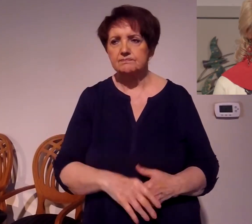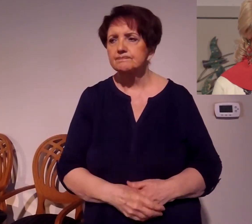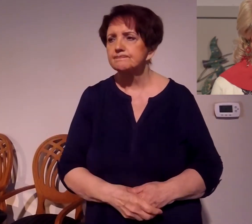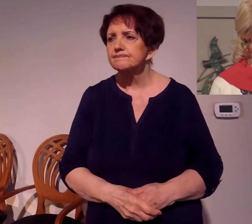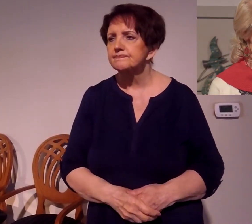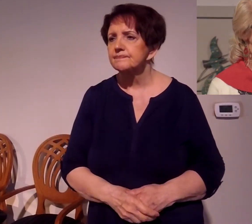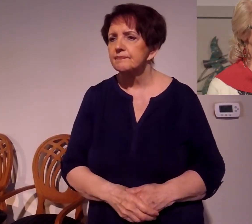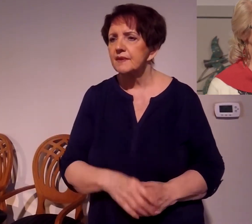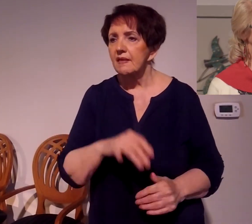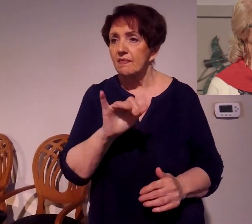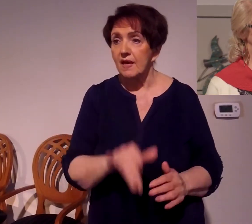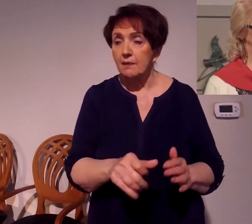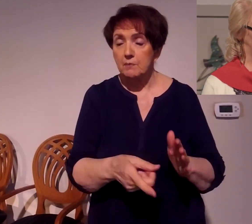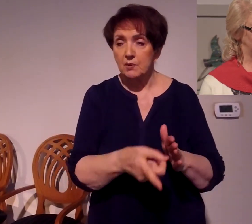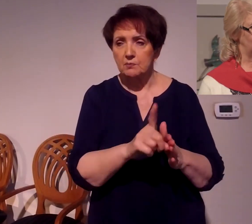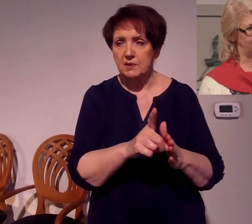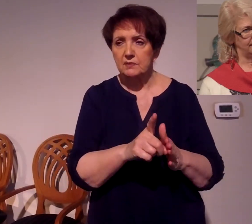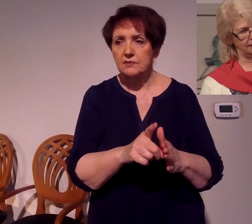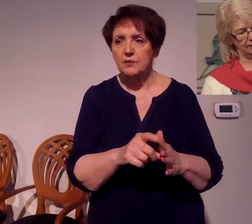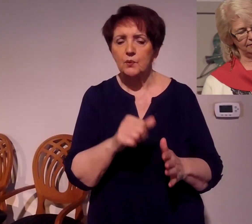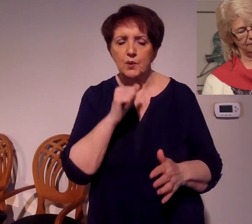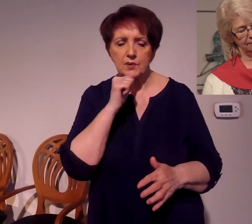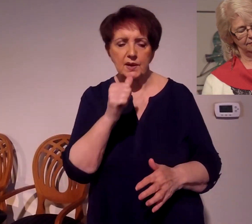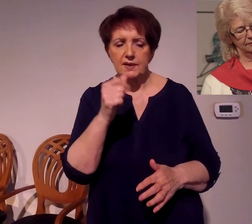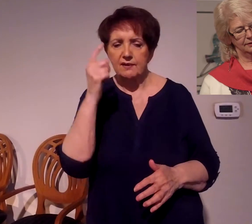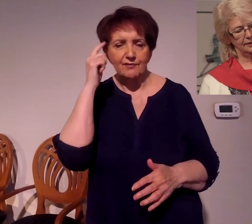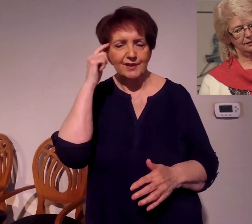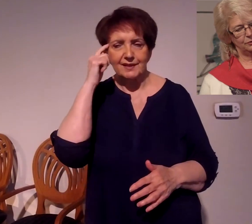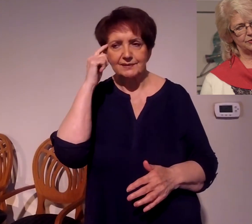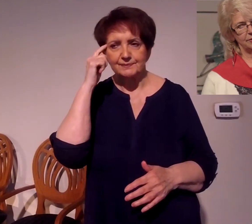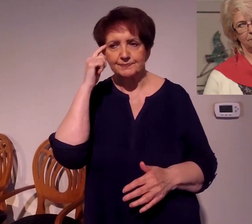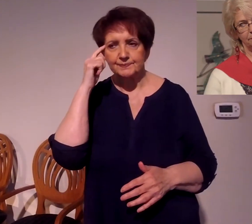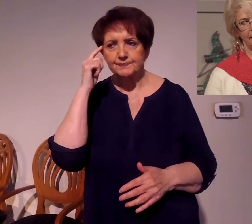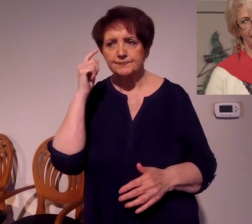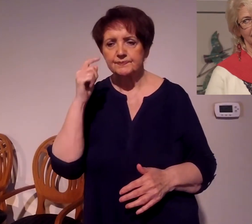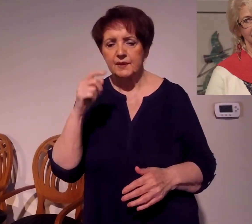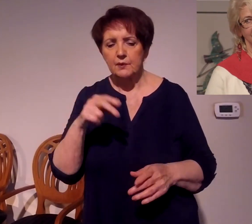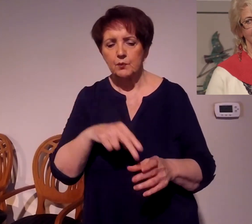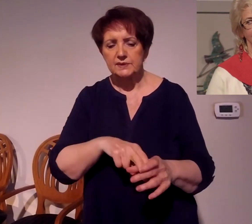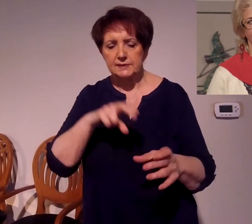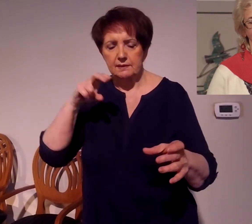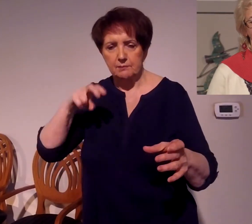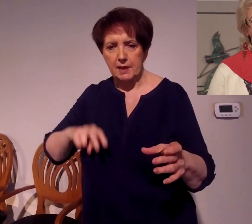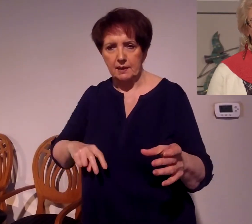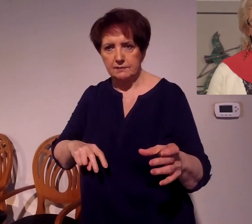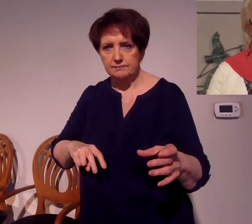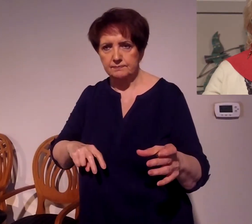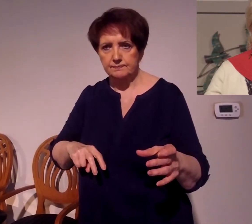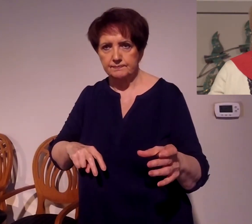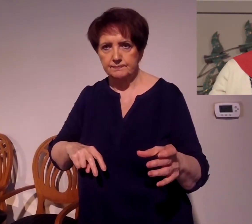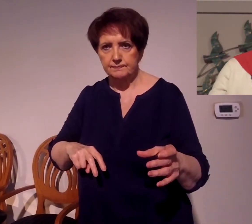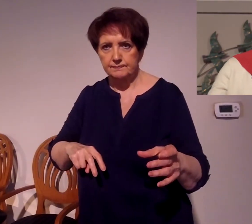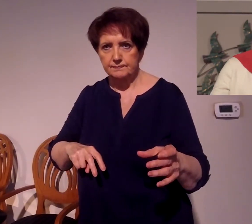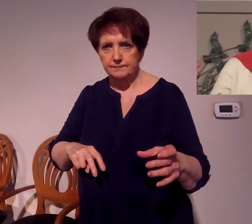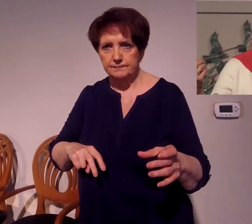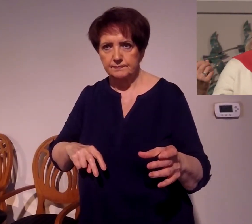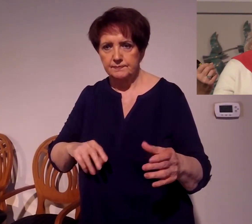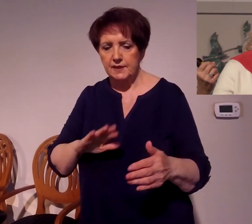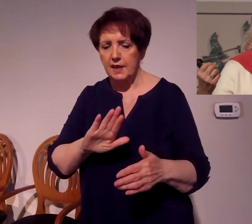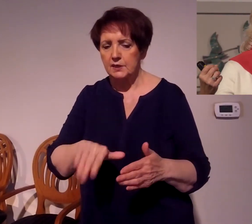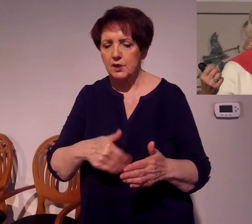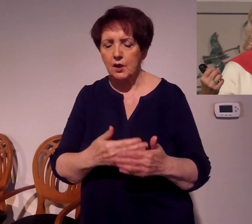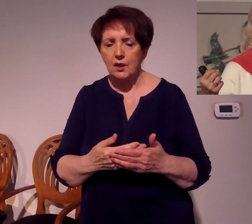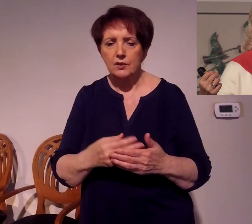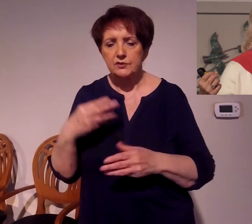And in that moment, we are no longer our thinking, and we step back. In all the traditions, it's called the witness,